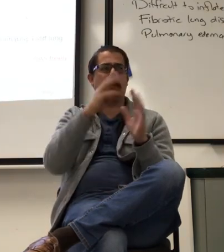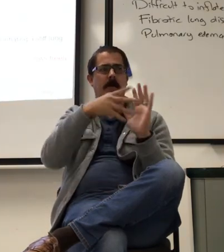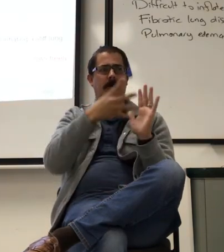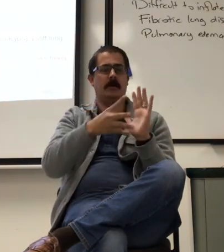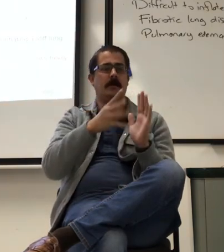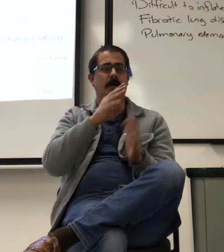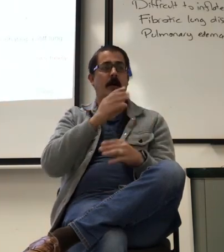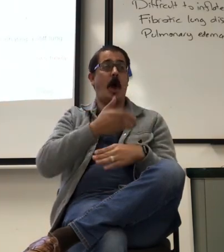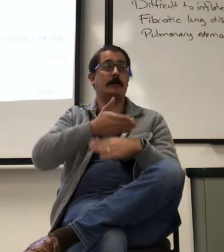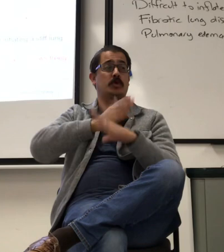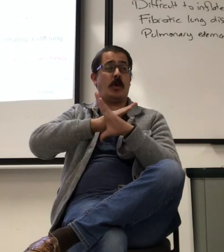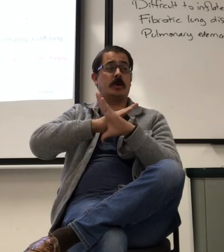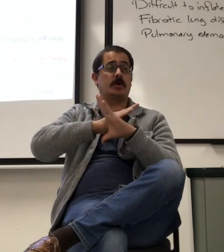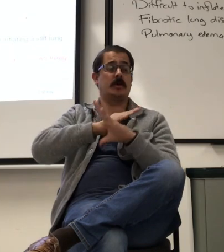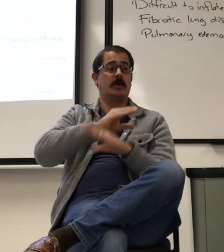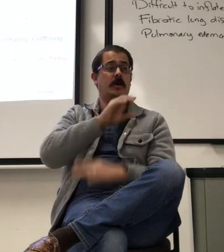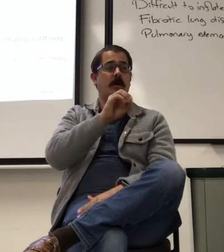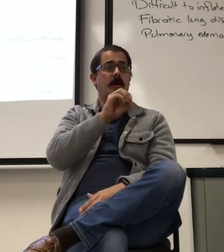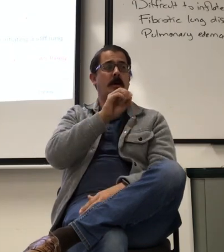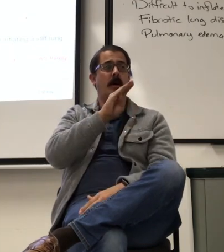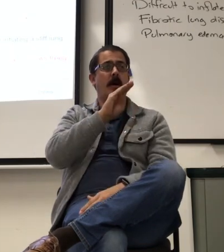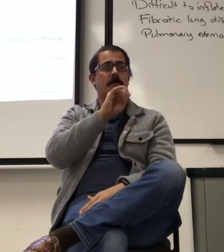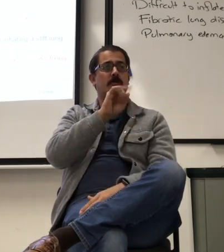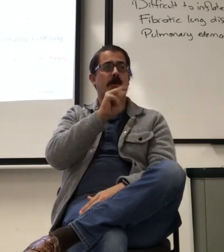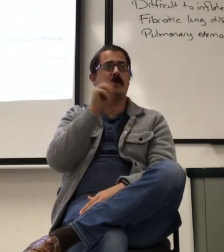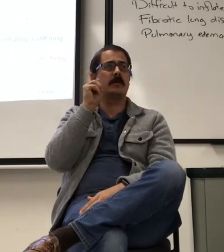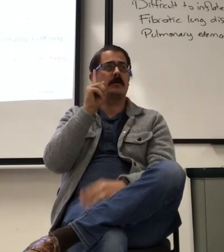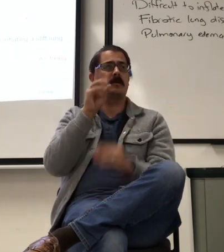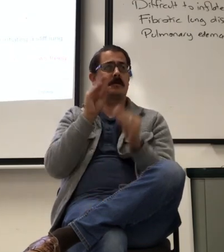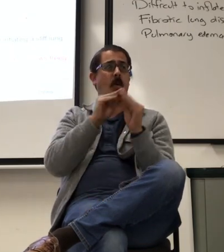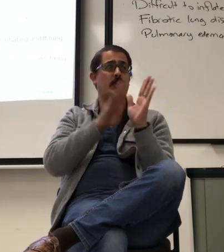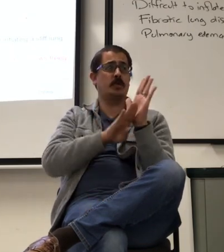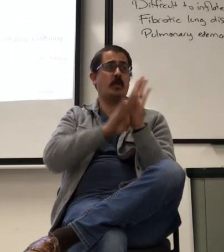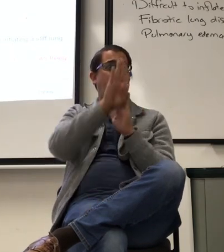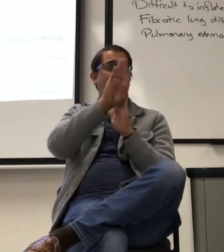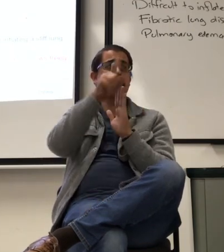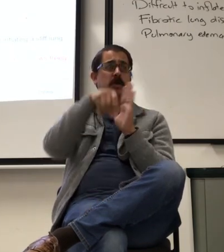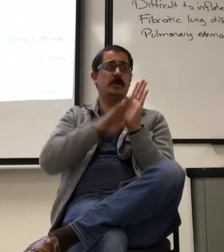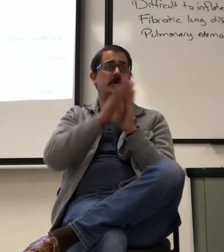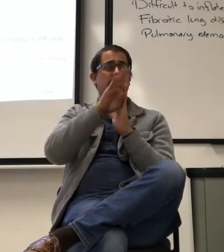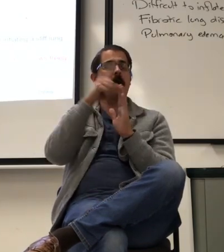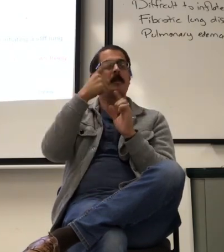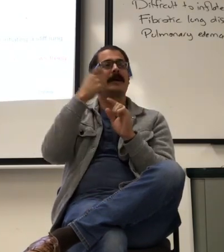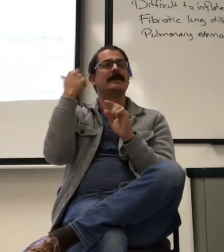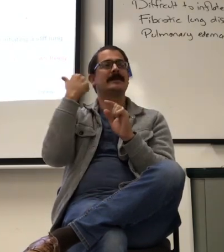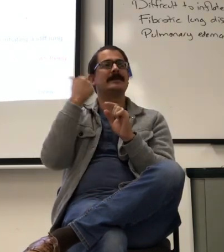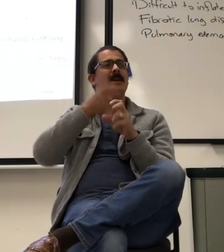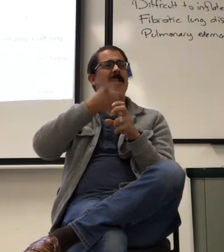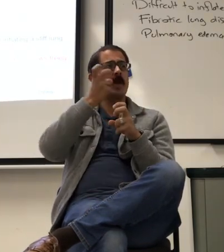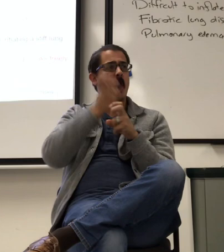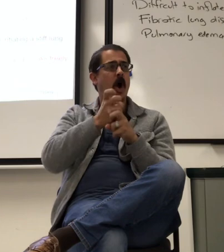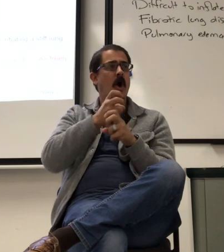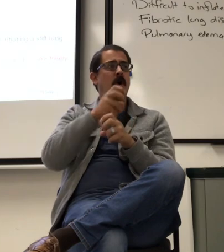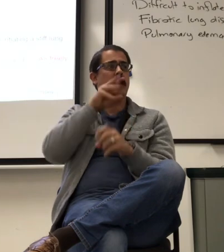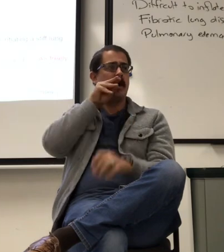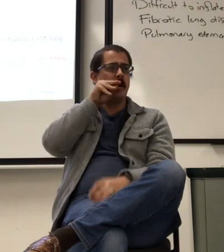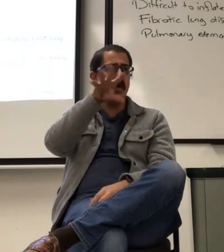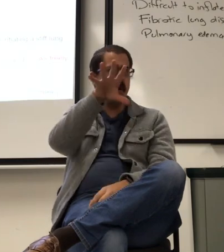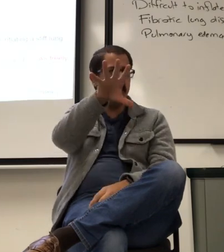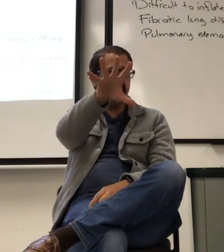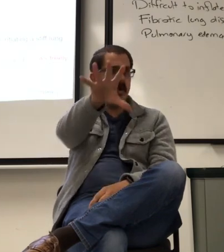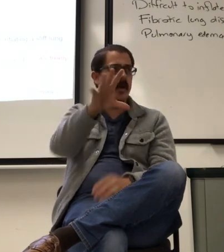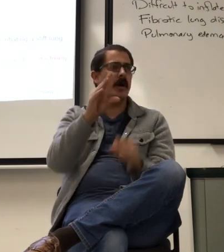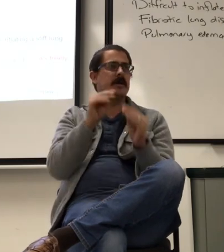obstruction, see this long slope? Normally, this should be more straight up and down. But because it's difficult to empty the